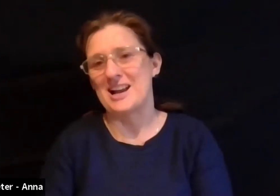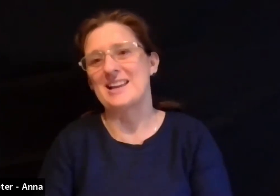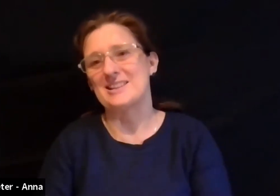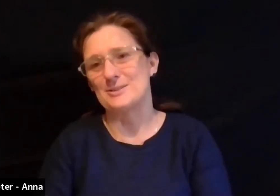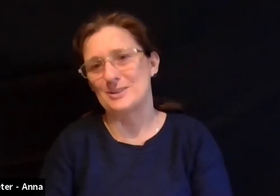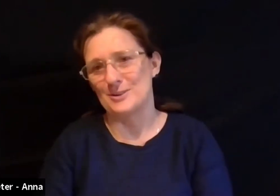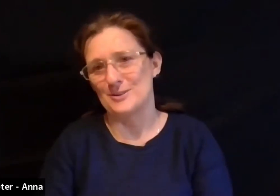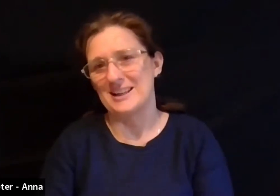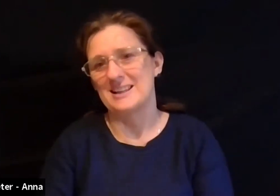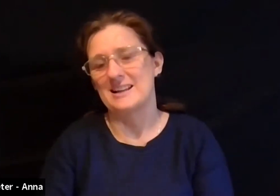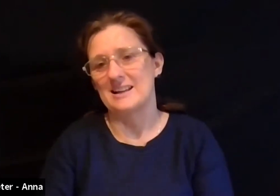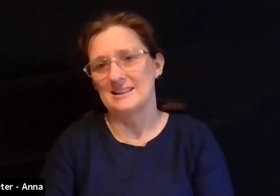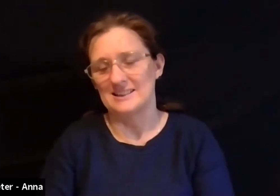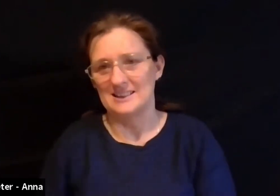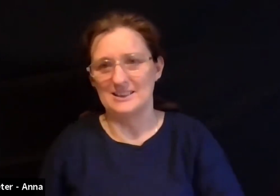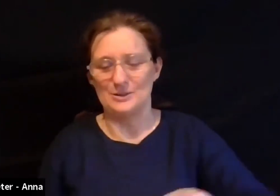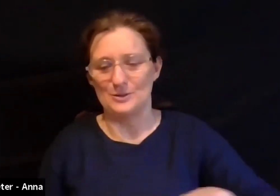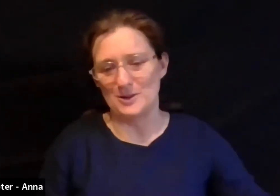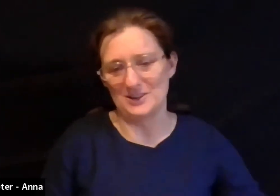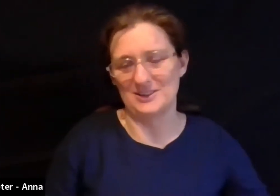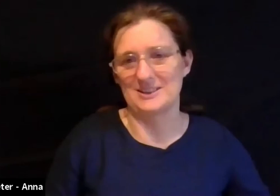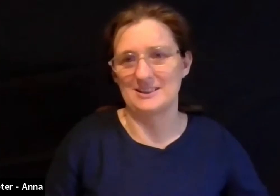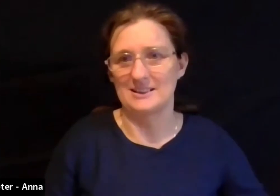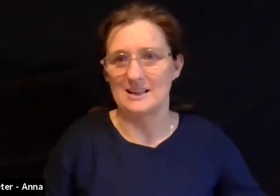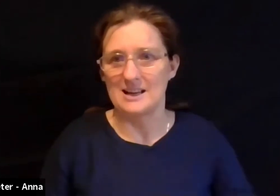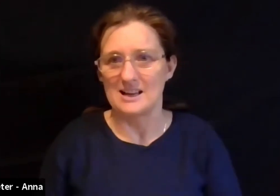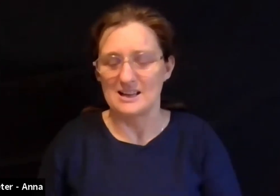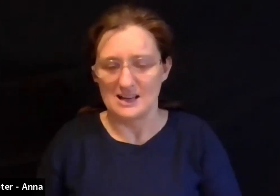to share in your glory and in your world